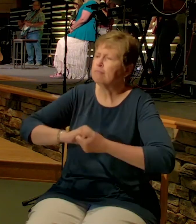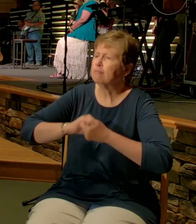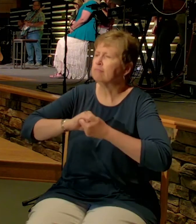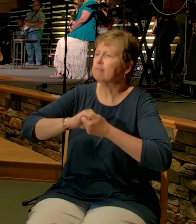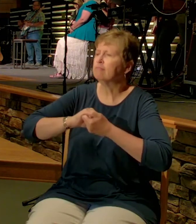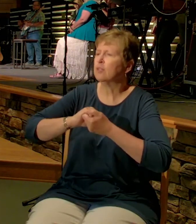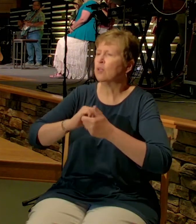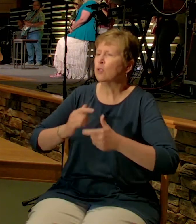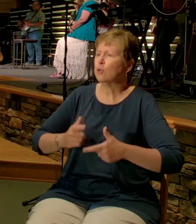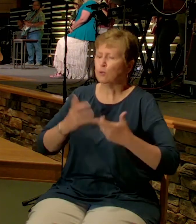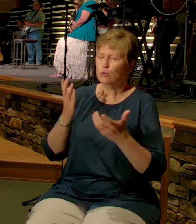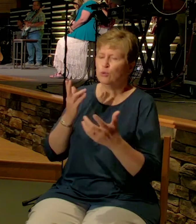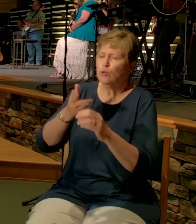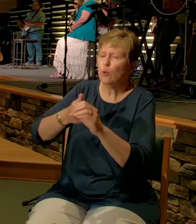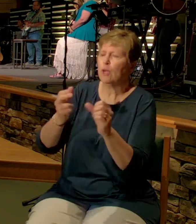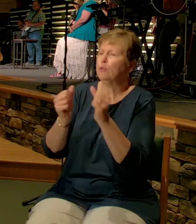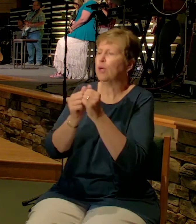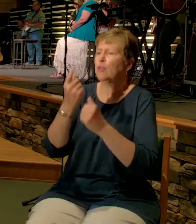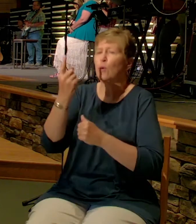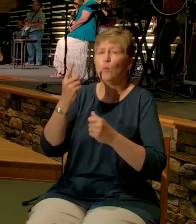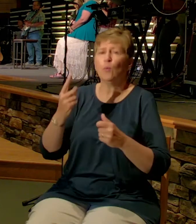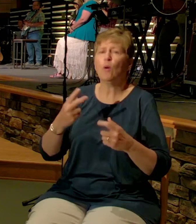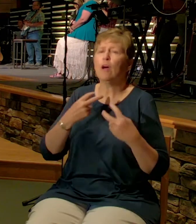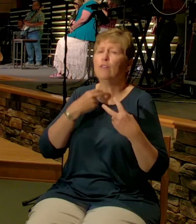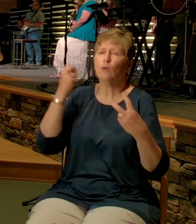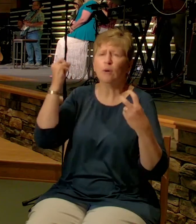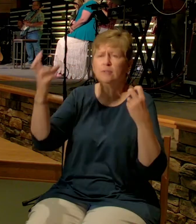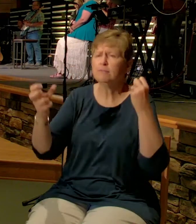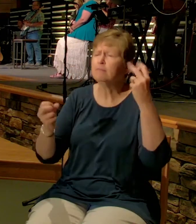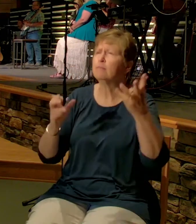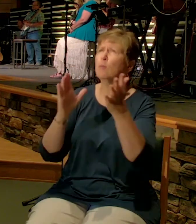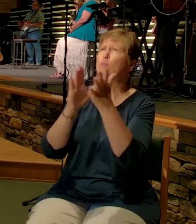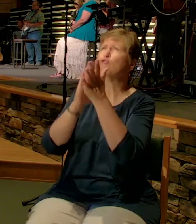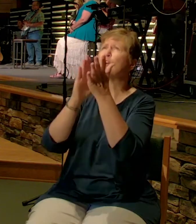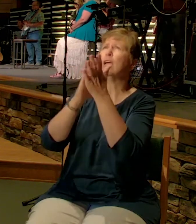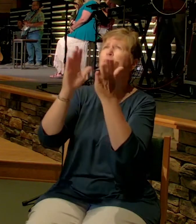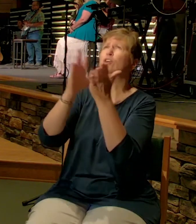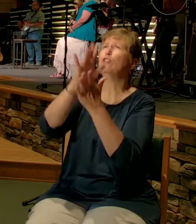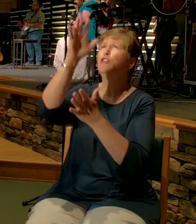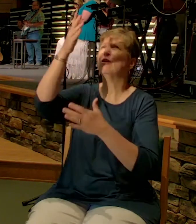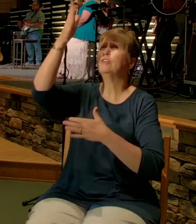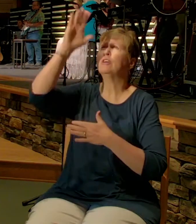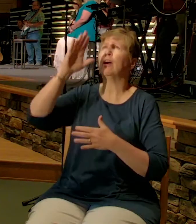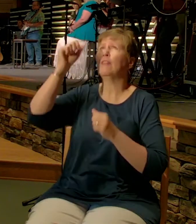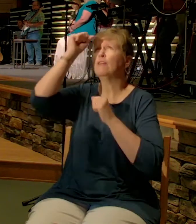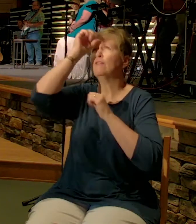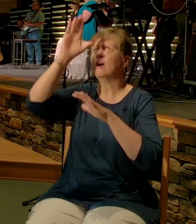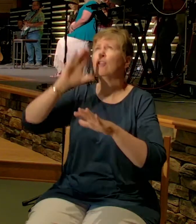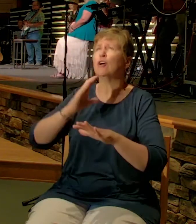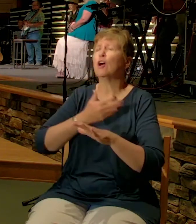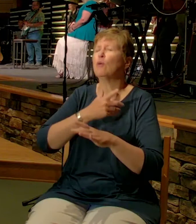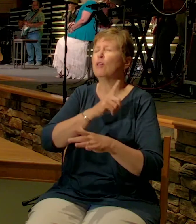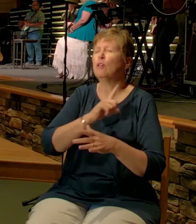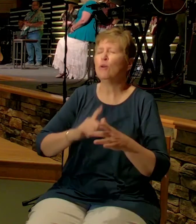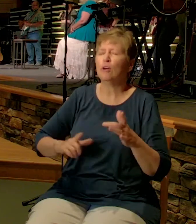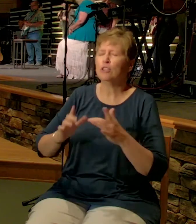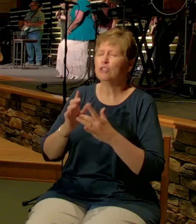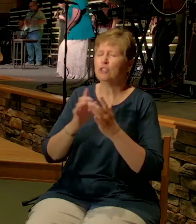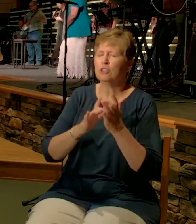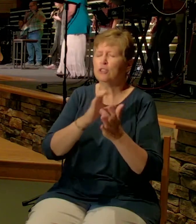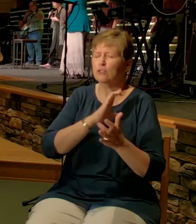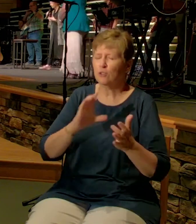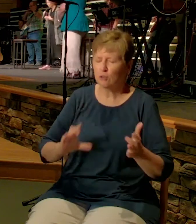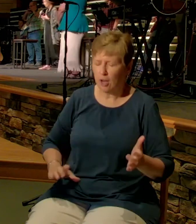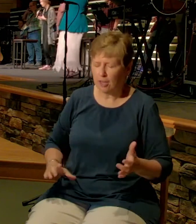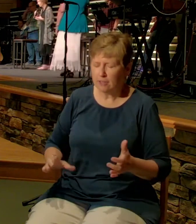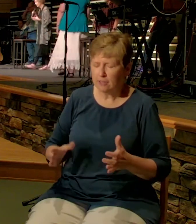join together with one voice, giving praise and glory to God, the Father of our Lord Jesus Christ. Let's